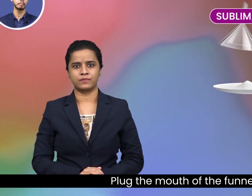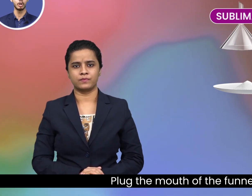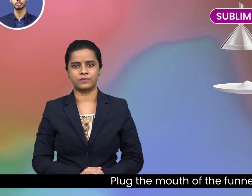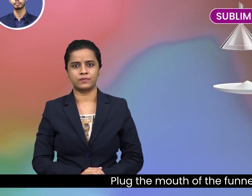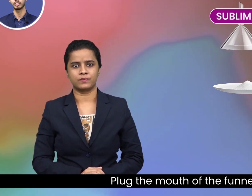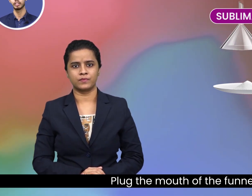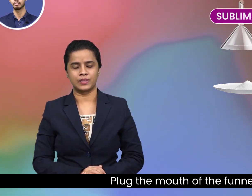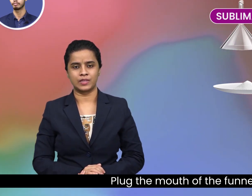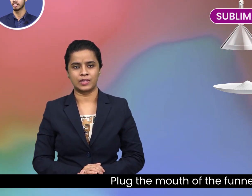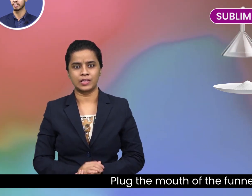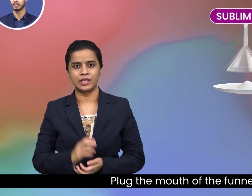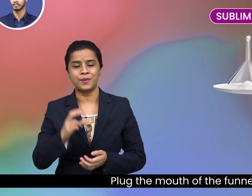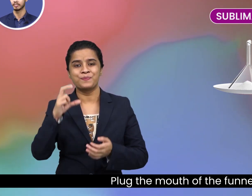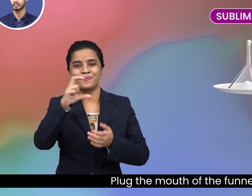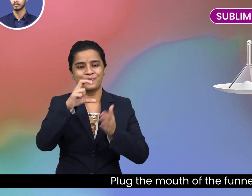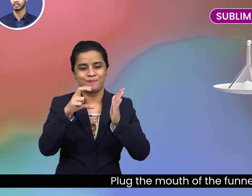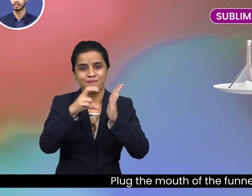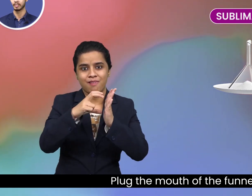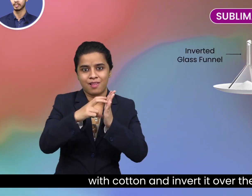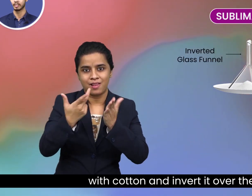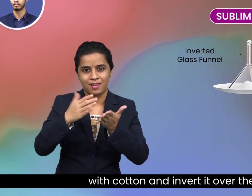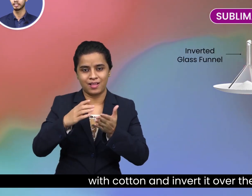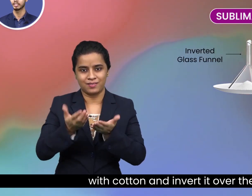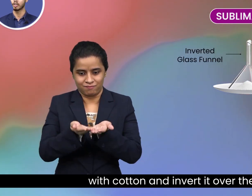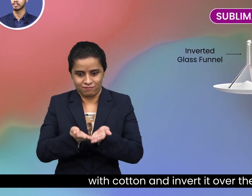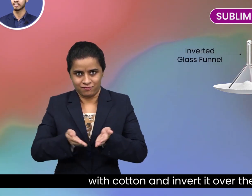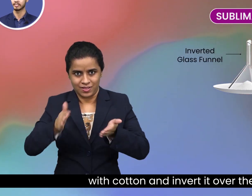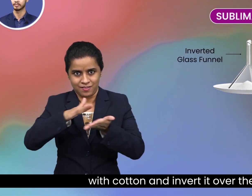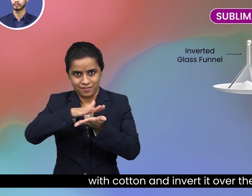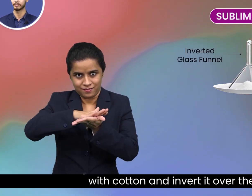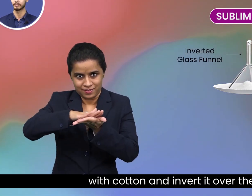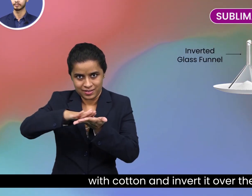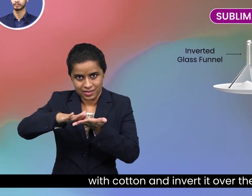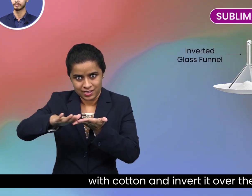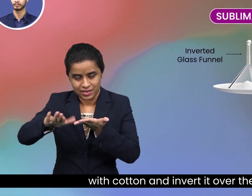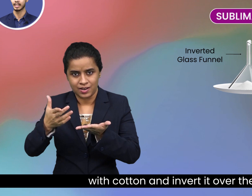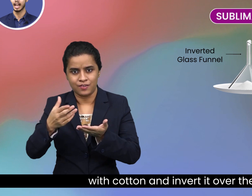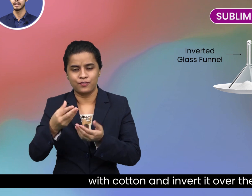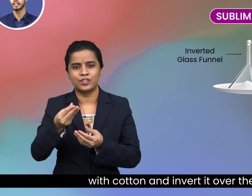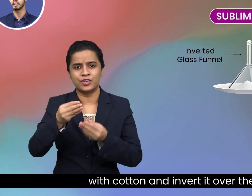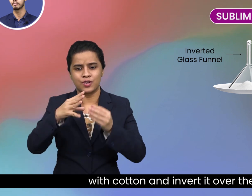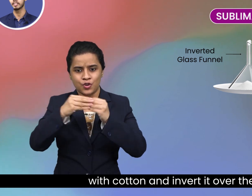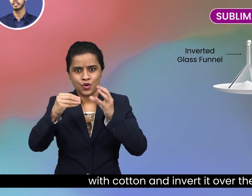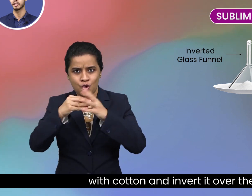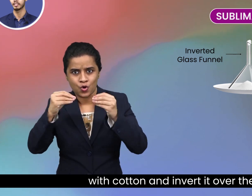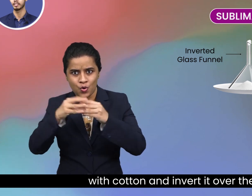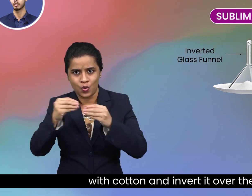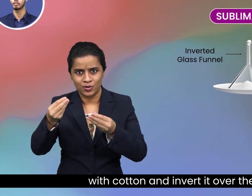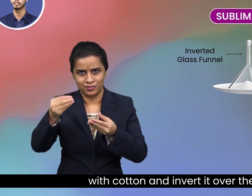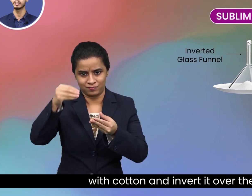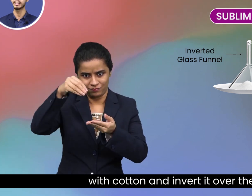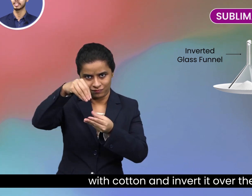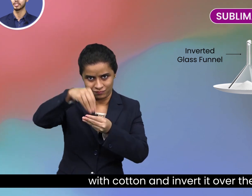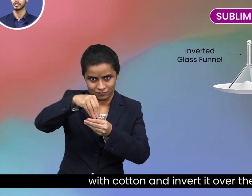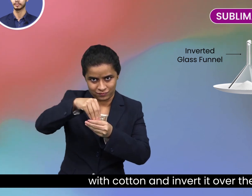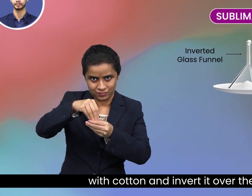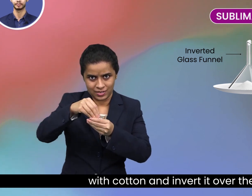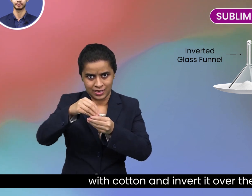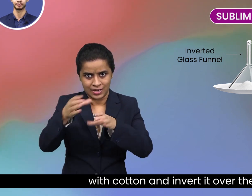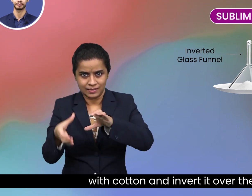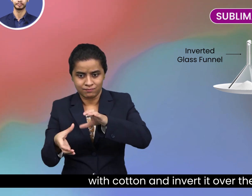Plug the mouth of the funnel with cotton and invert it over the